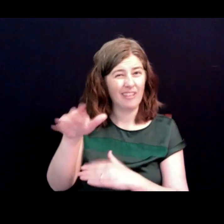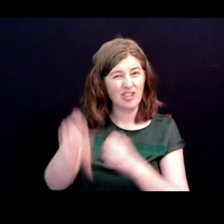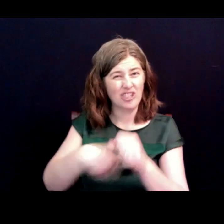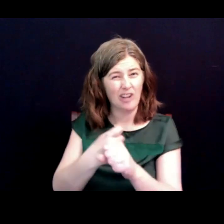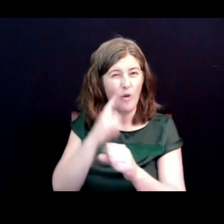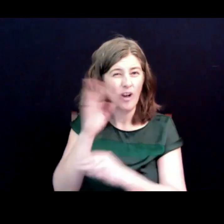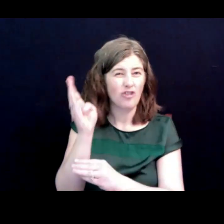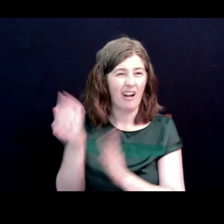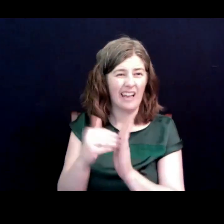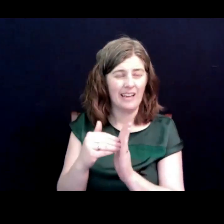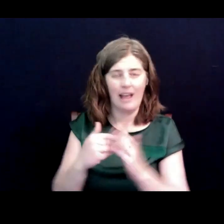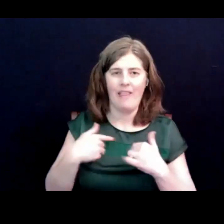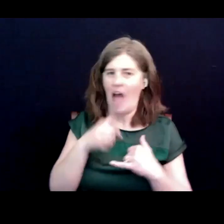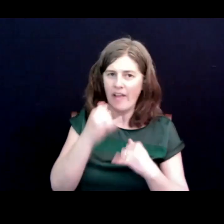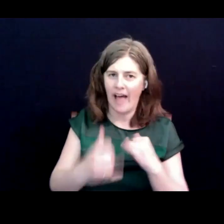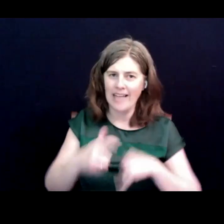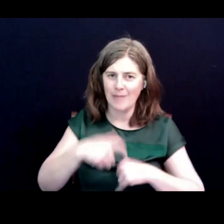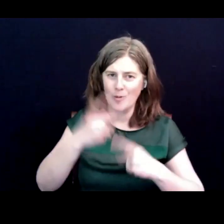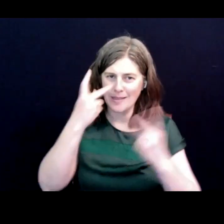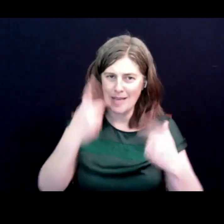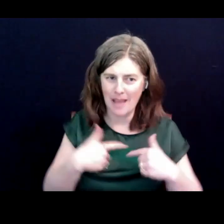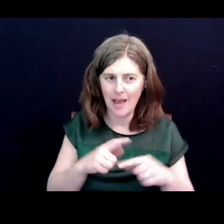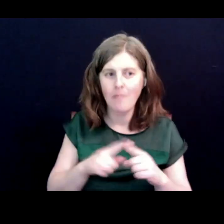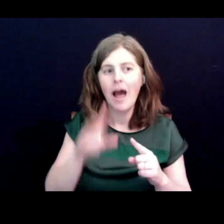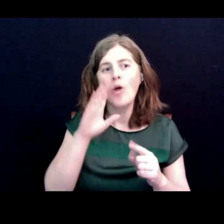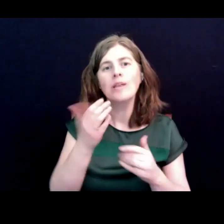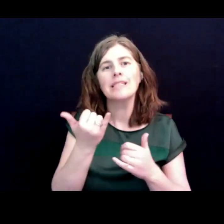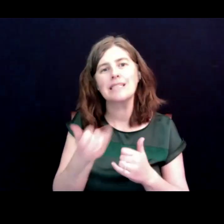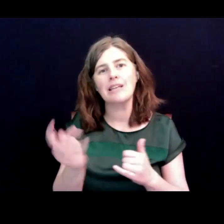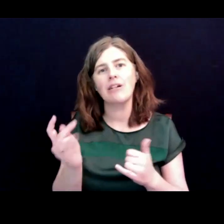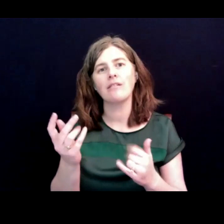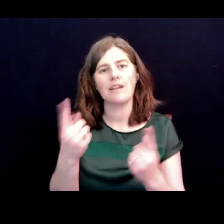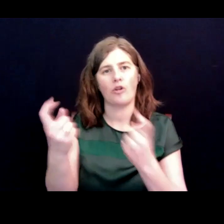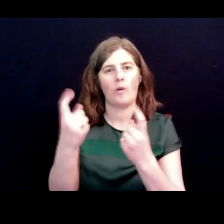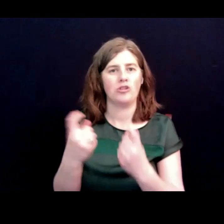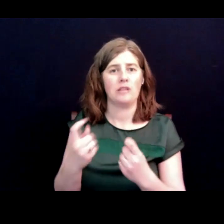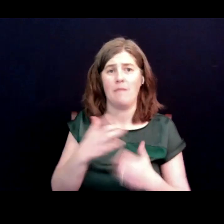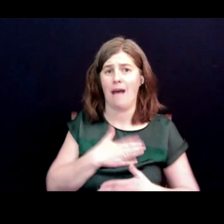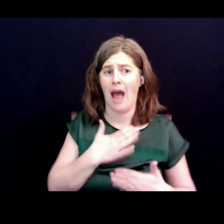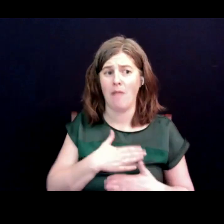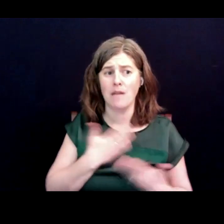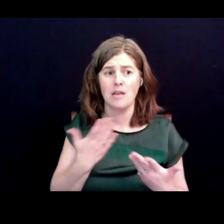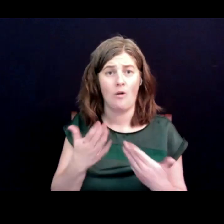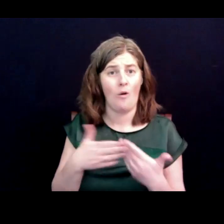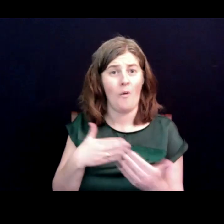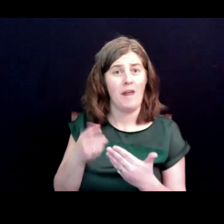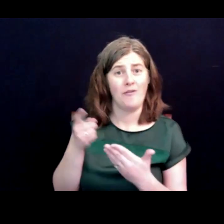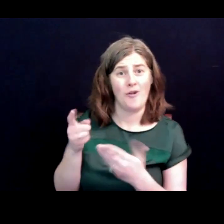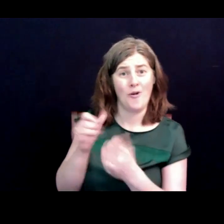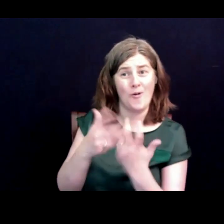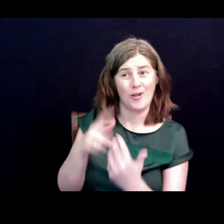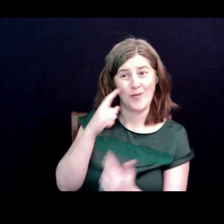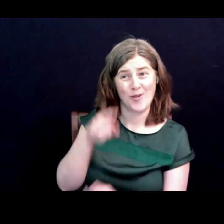certainly this won't be the last time you get to see me, but I do know there are still quite a number of questions. And so happy to do whatever works for you